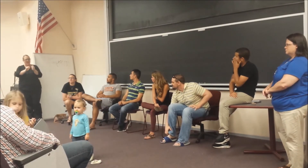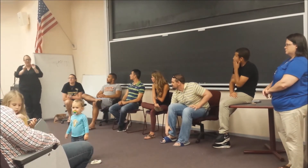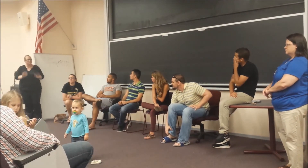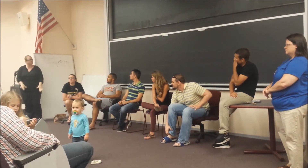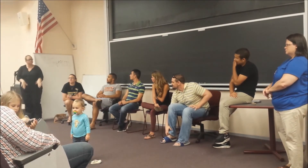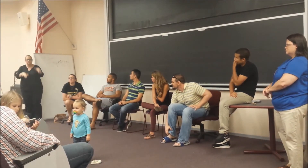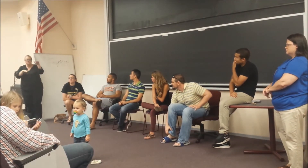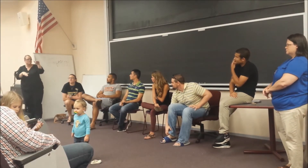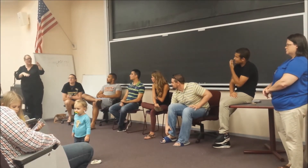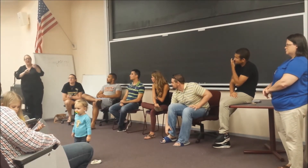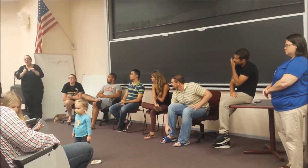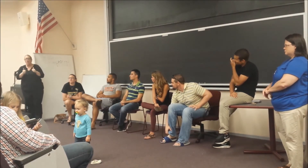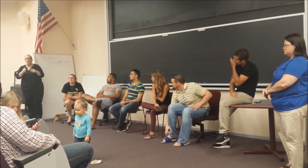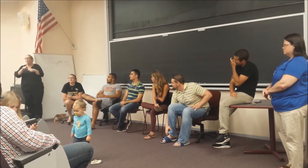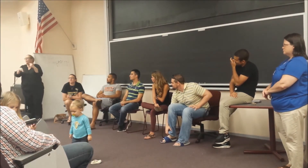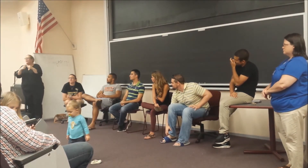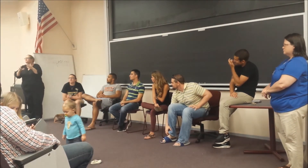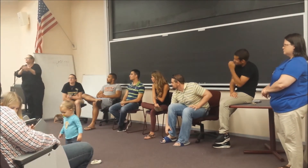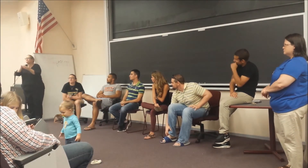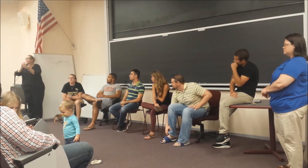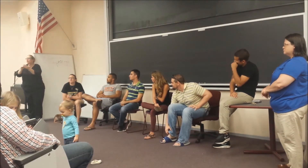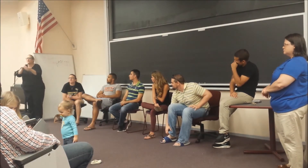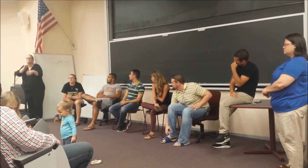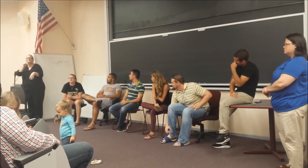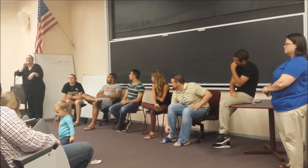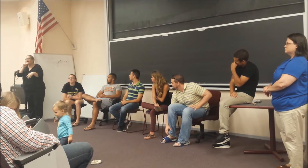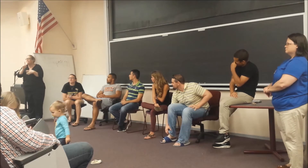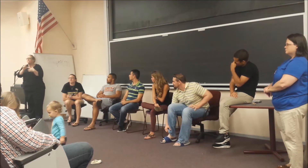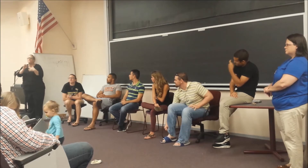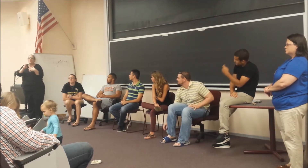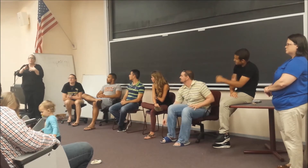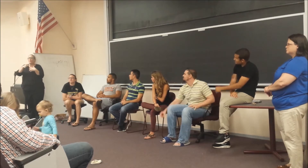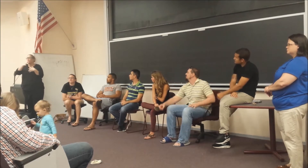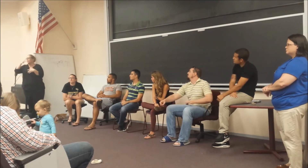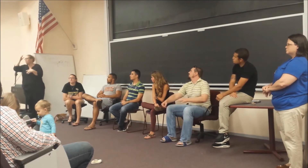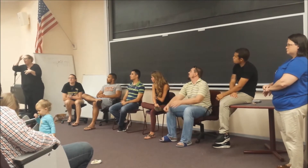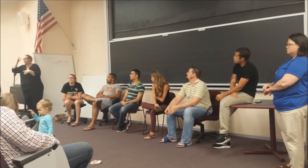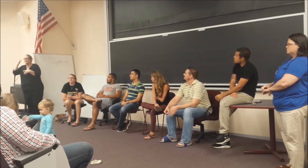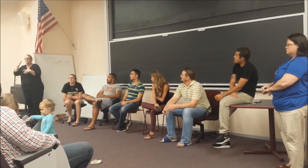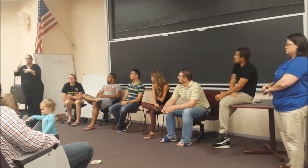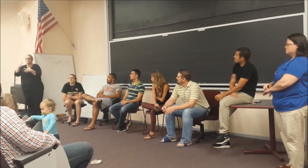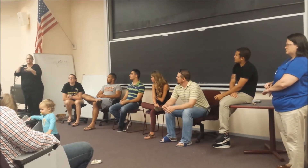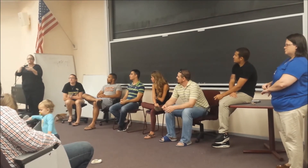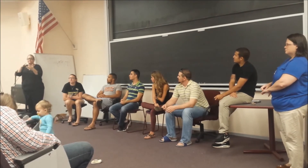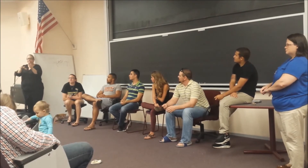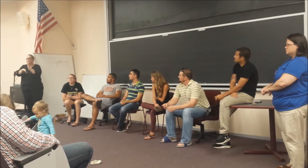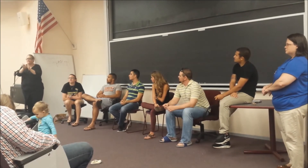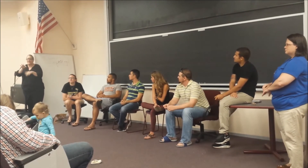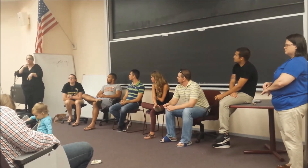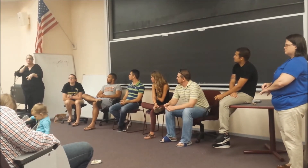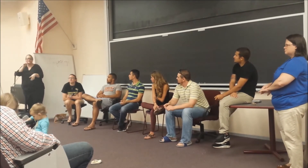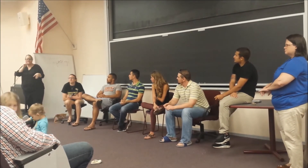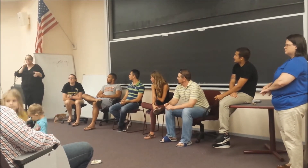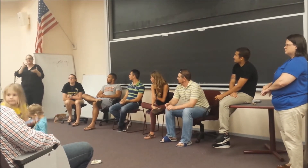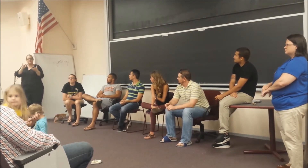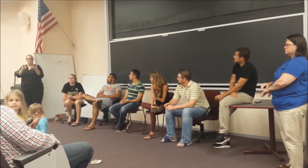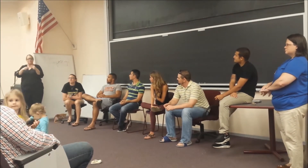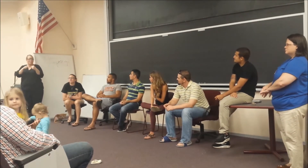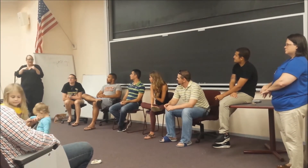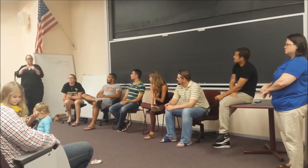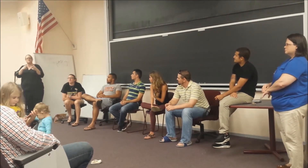and when did you learn you were deaf, or your parents, in this case, learned or tell you all these different